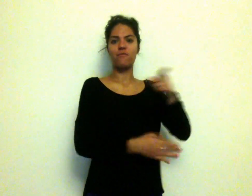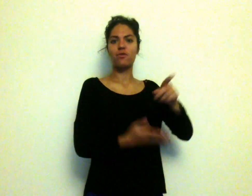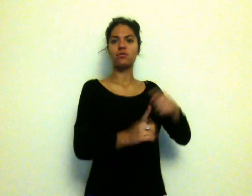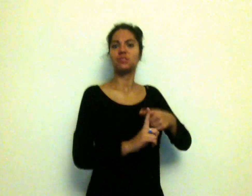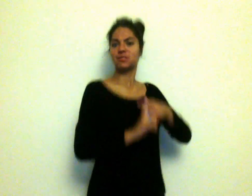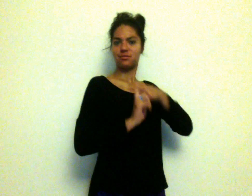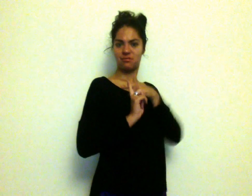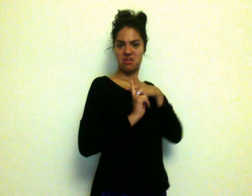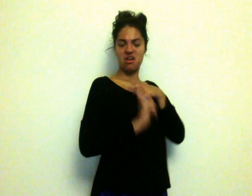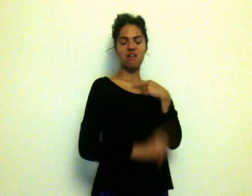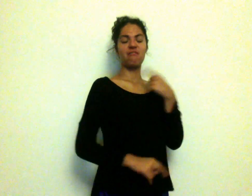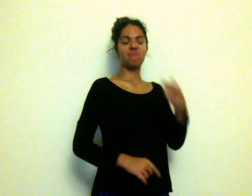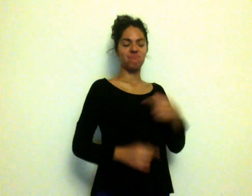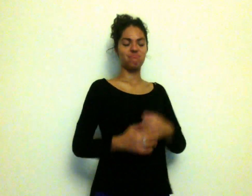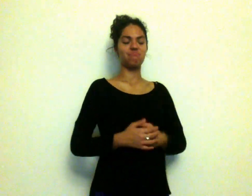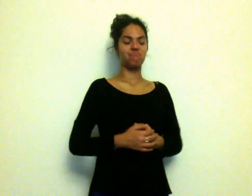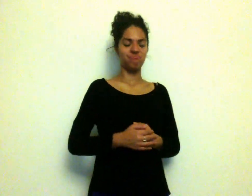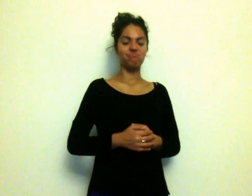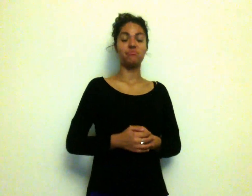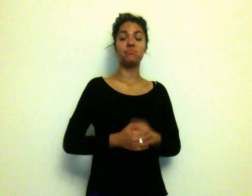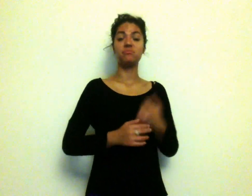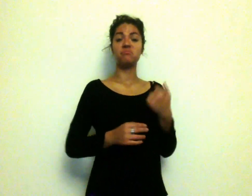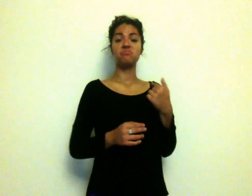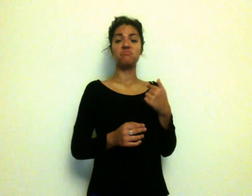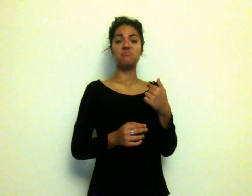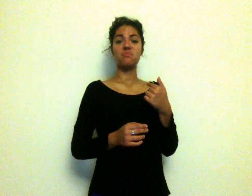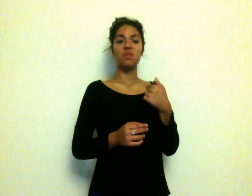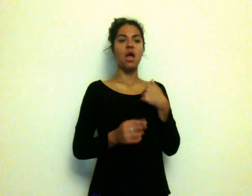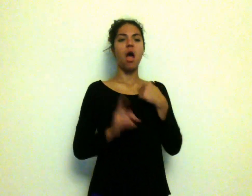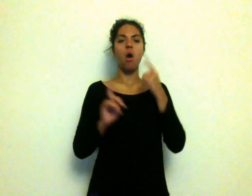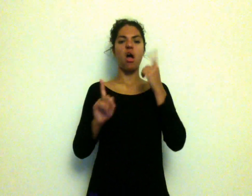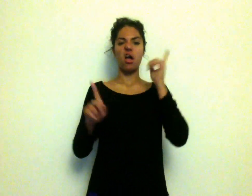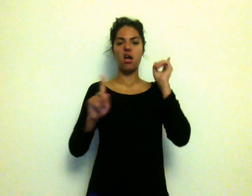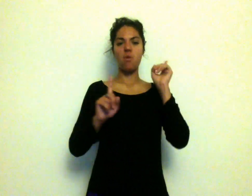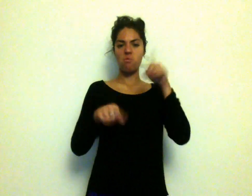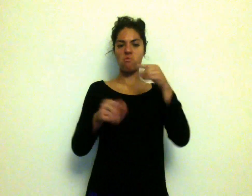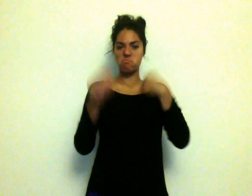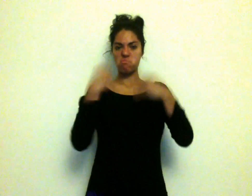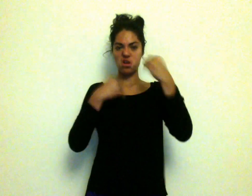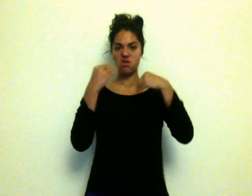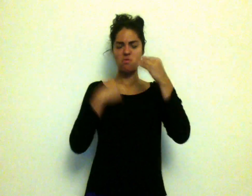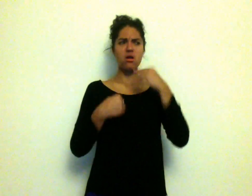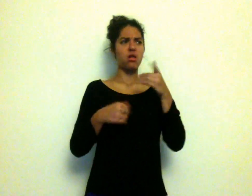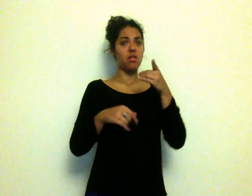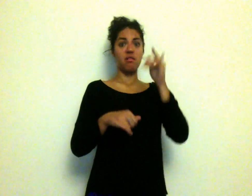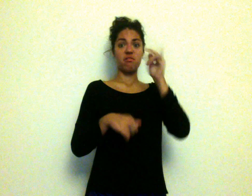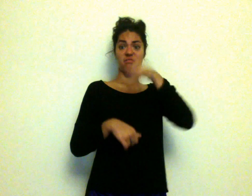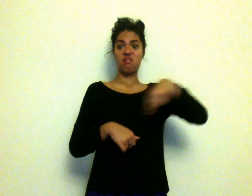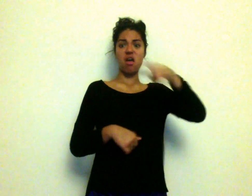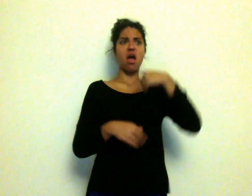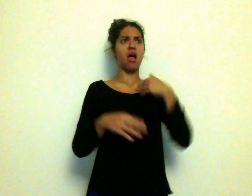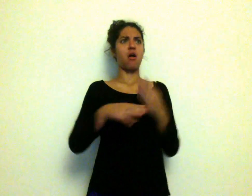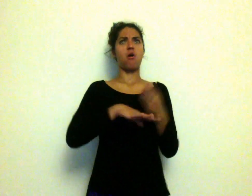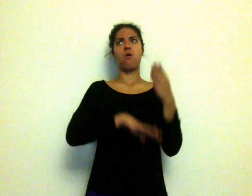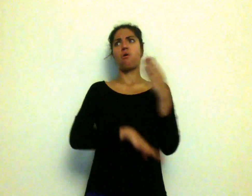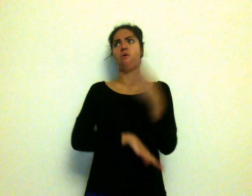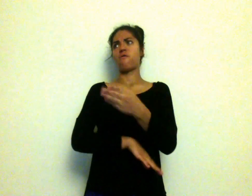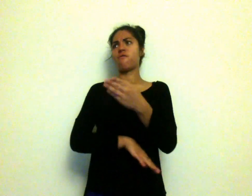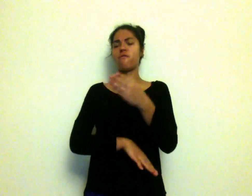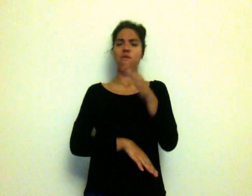where I addressed the theme, The Journey of a Skeptic, and there were over 50 Muslims in that audience of 175 people,